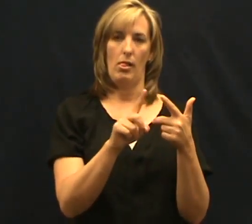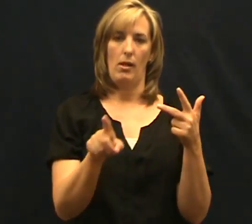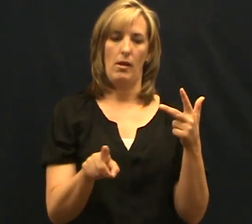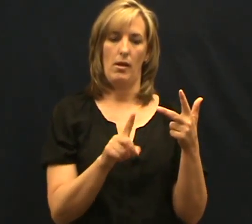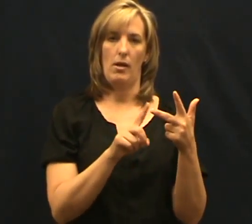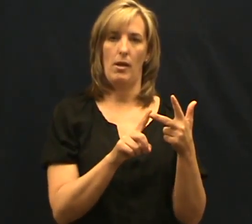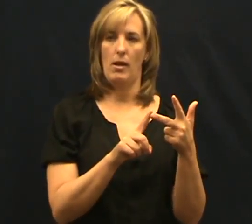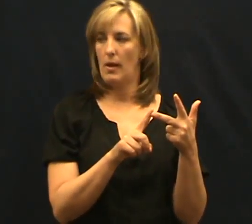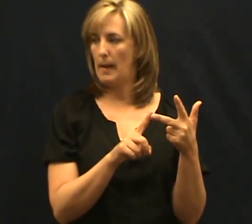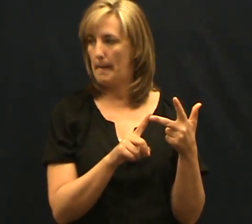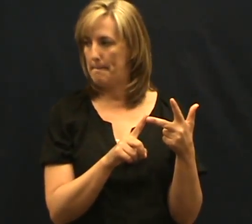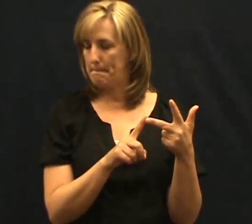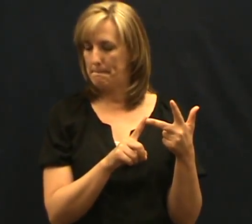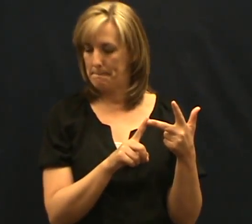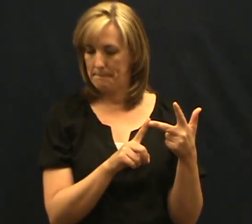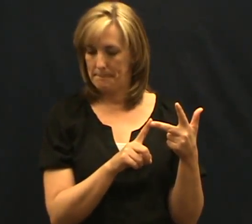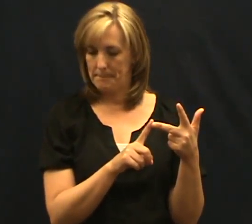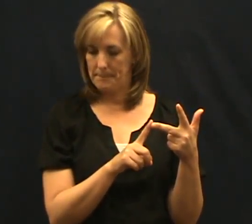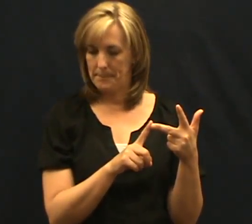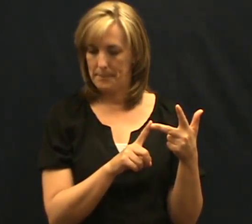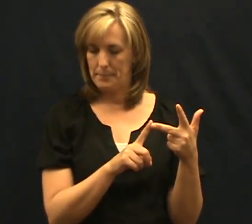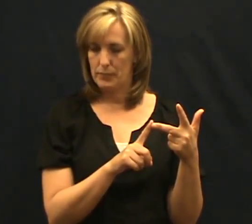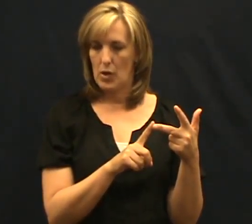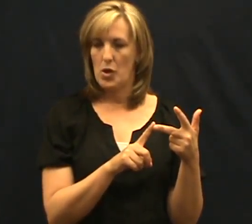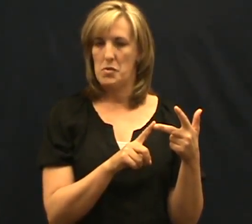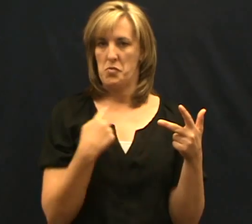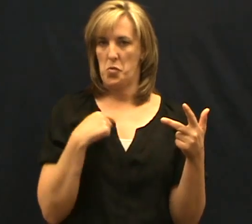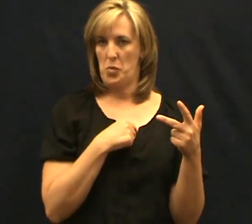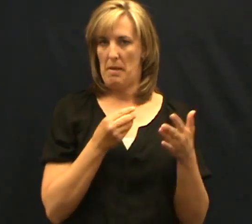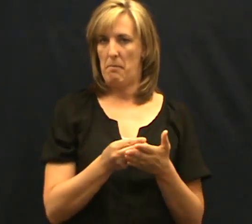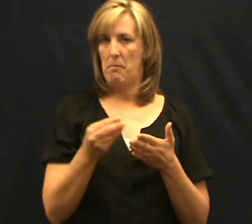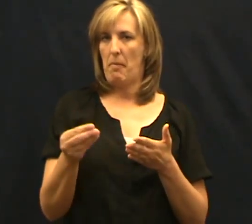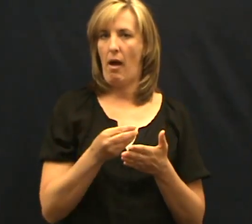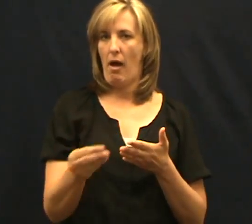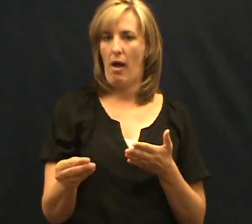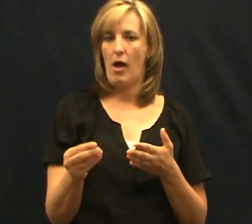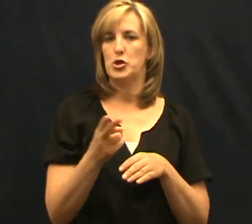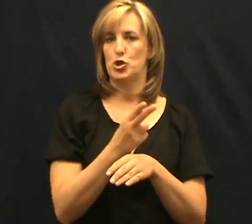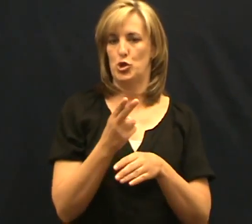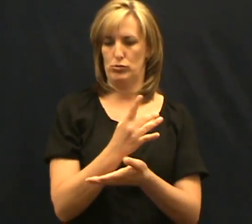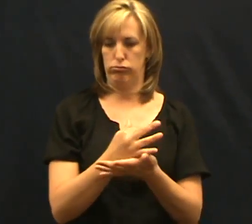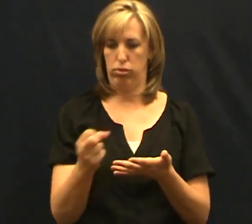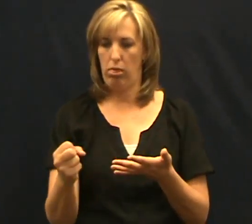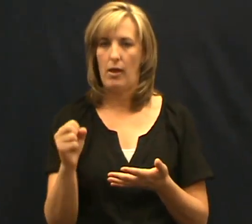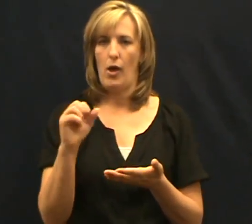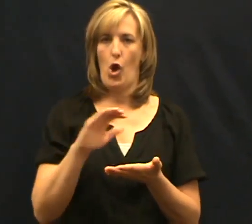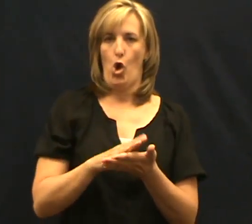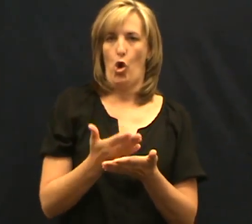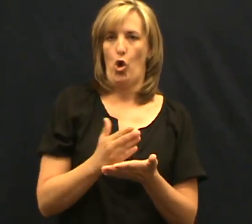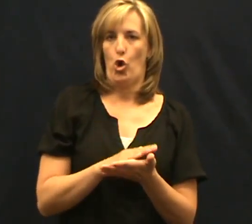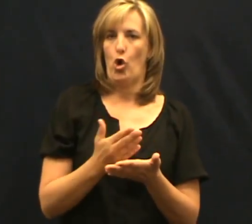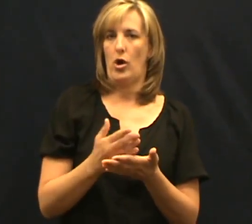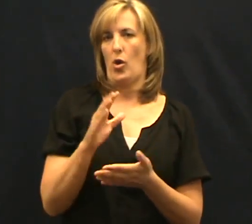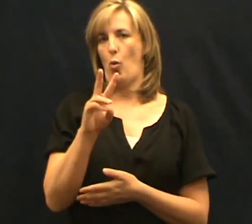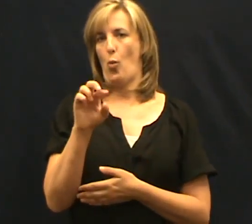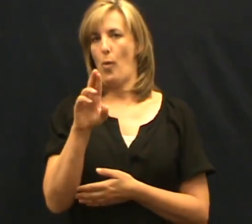cookware, because we buy and use up cookware all the time, generally easily within a year,